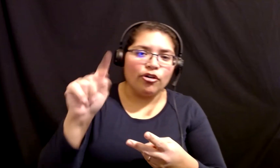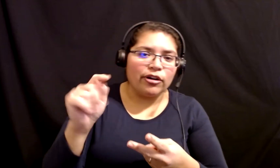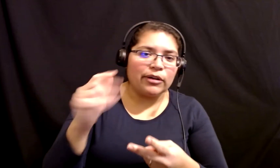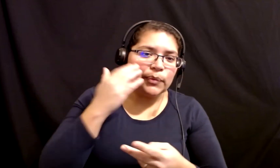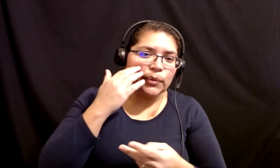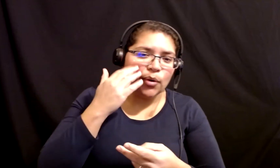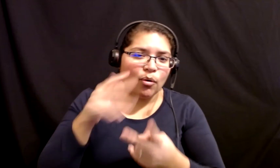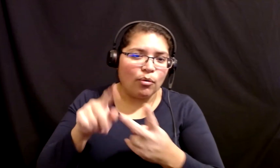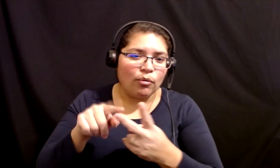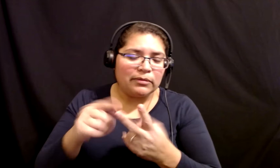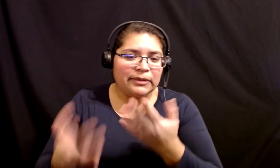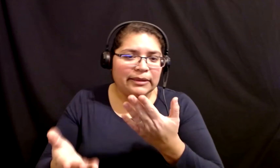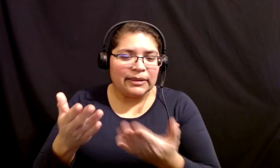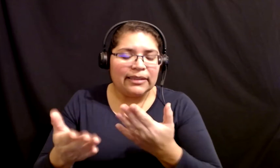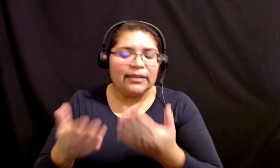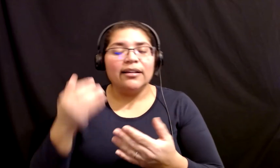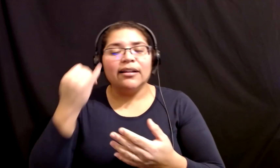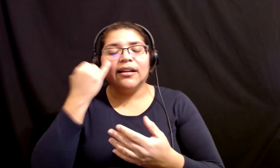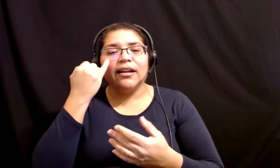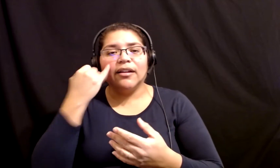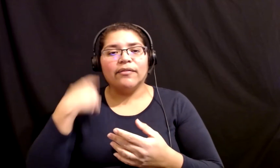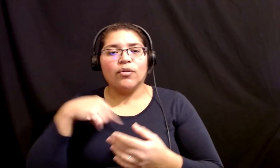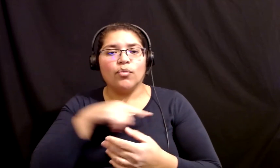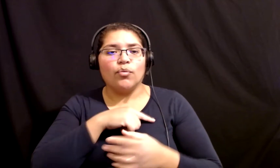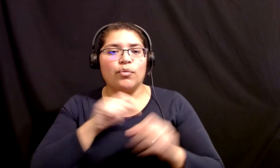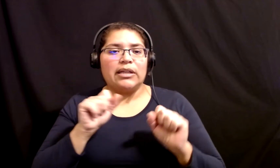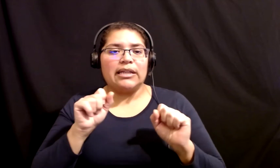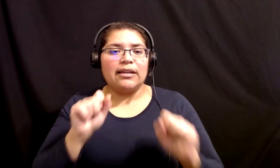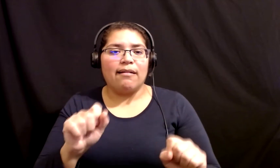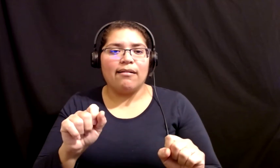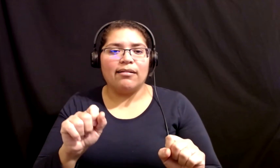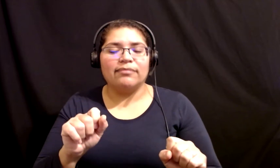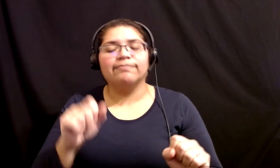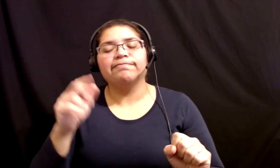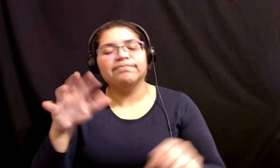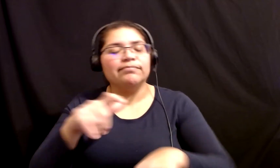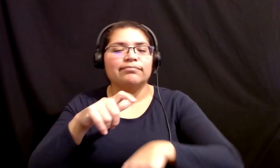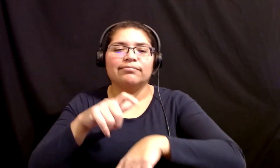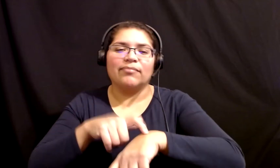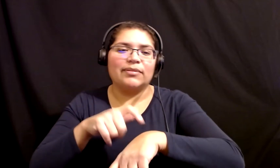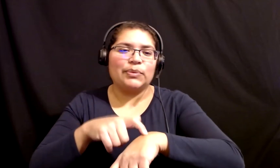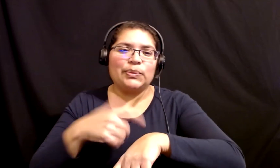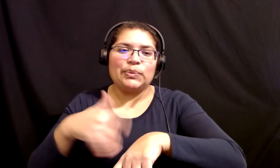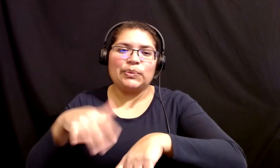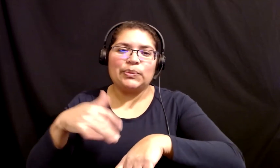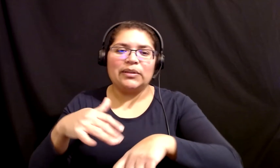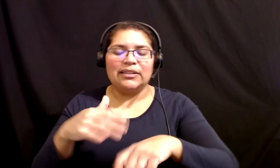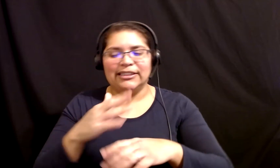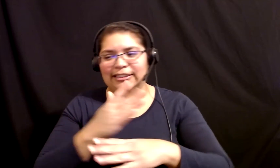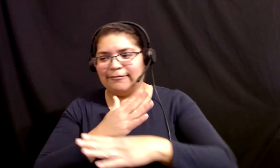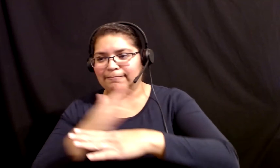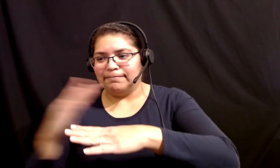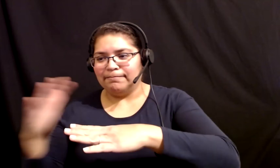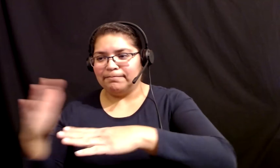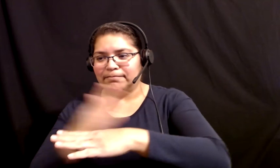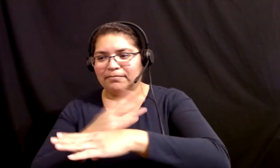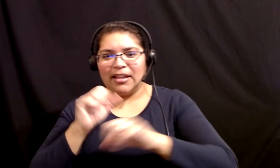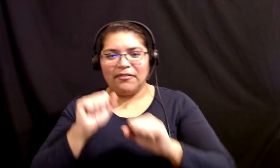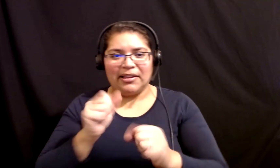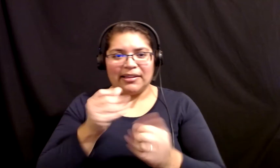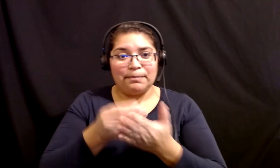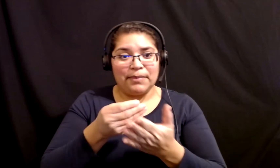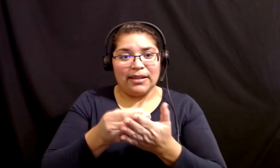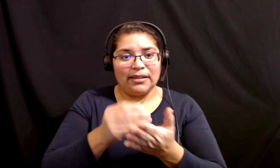whether we can, the timeline is such that we could put some of this money